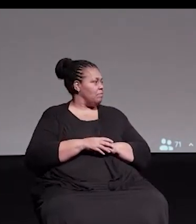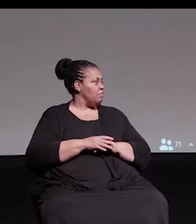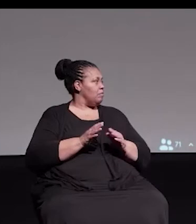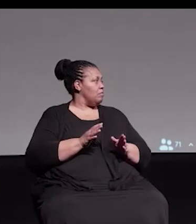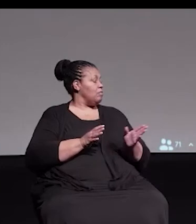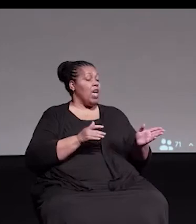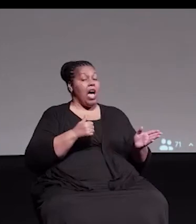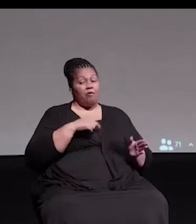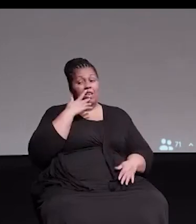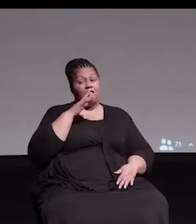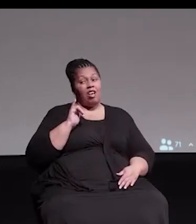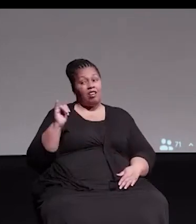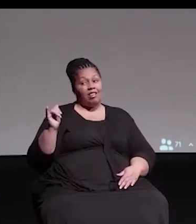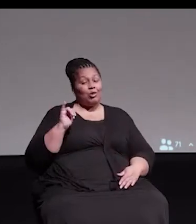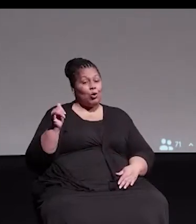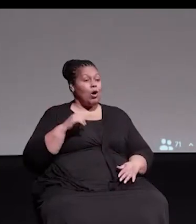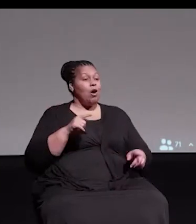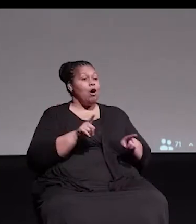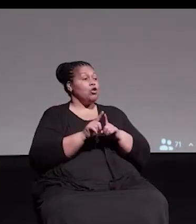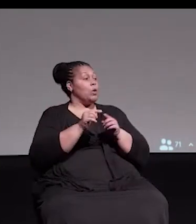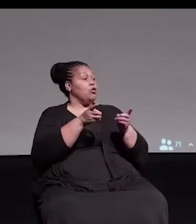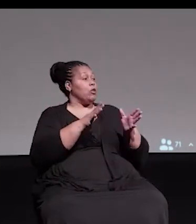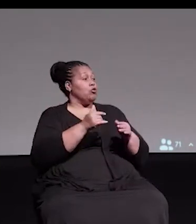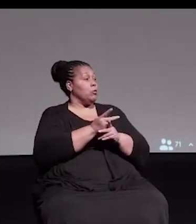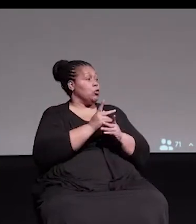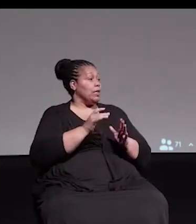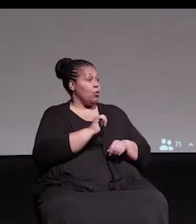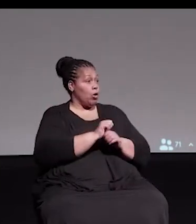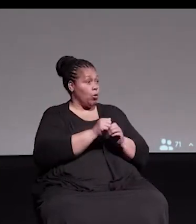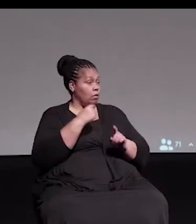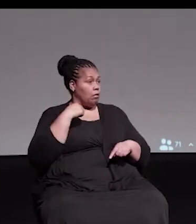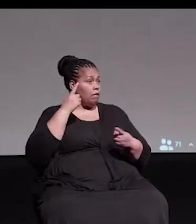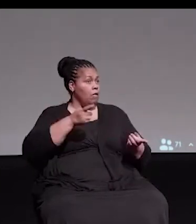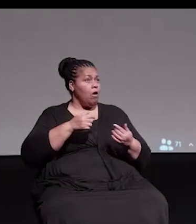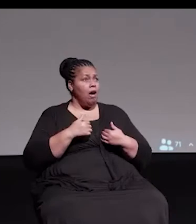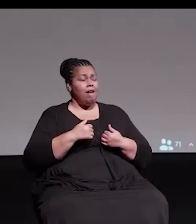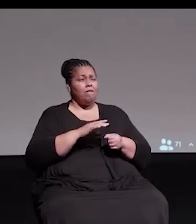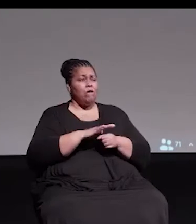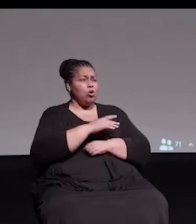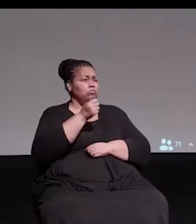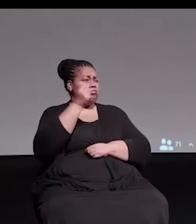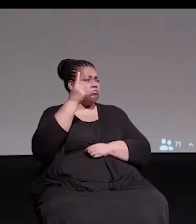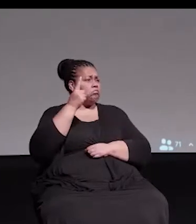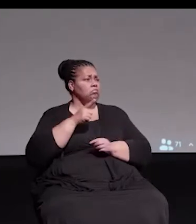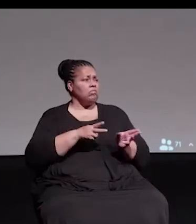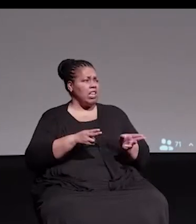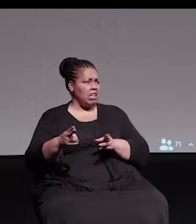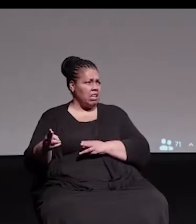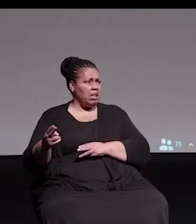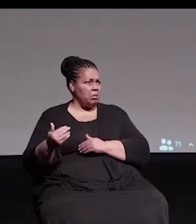I've been pretty lucky that way. I feel like most of the directors and producers that I've worked with have a full understanding of that.